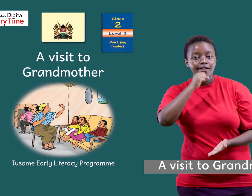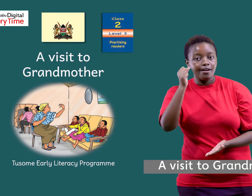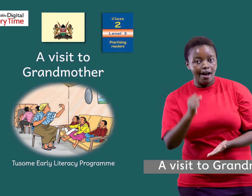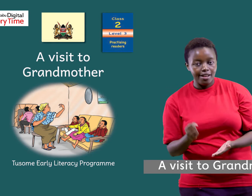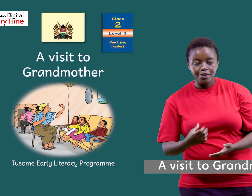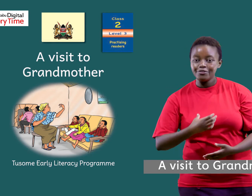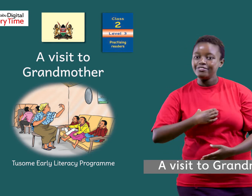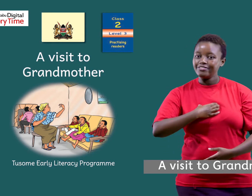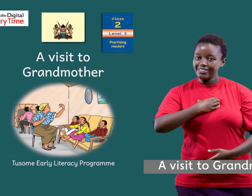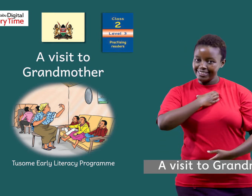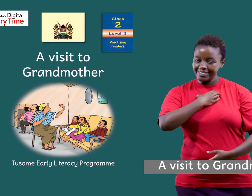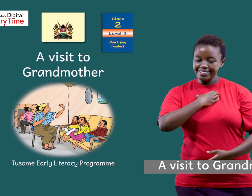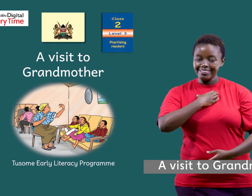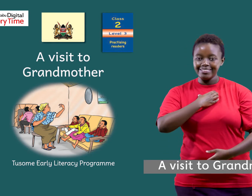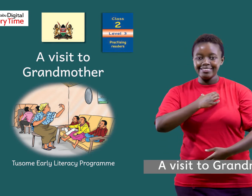A Visit to Grandmother.